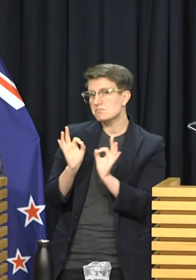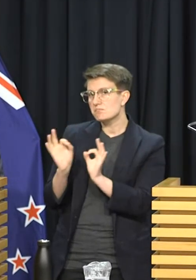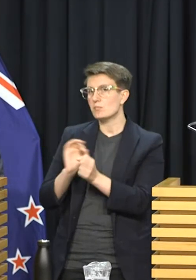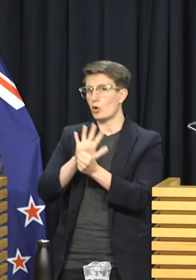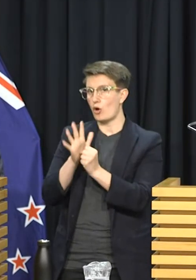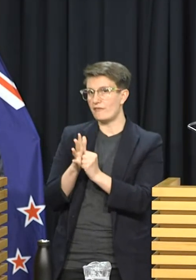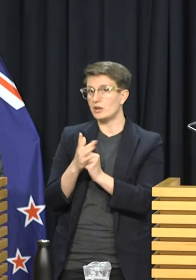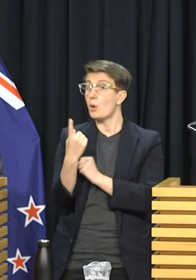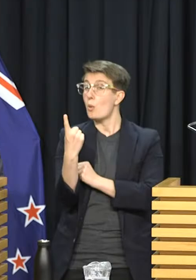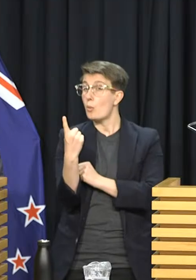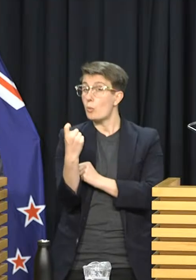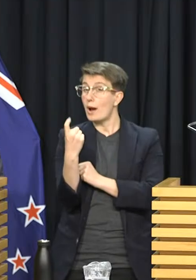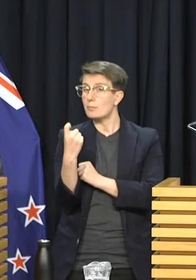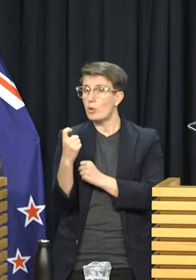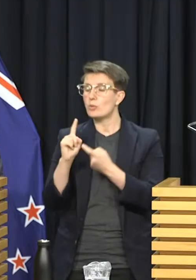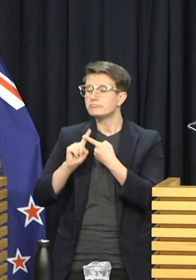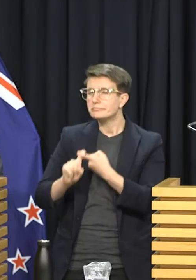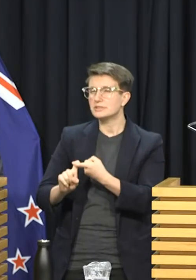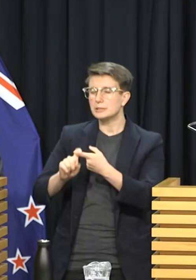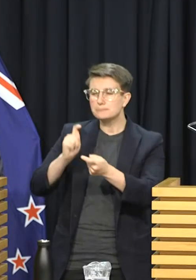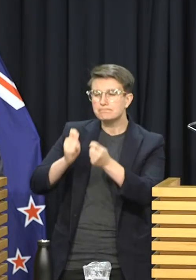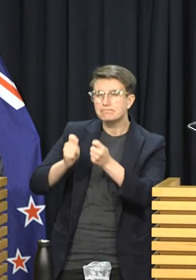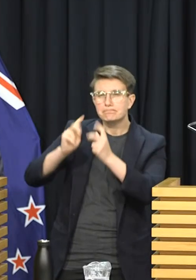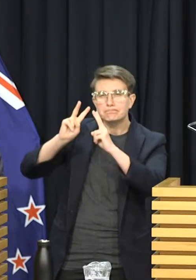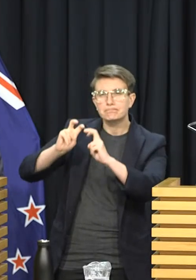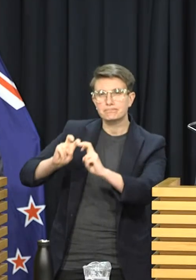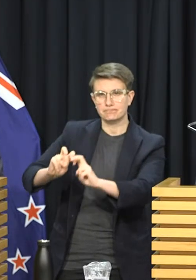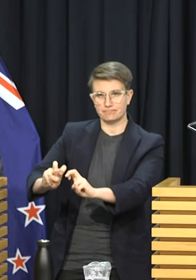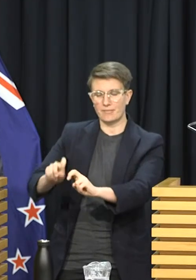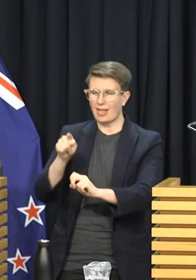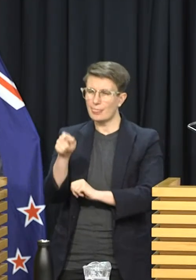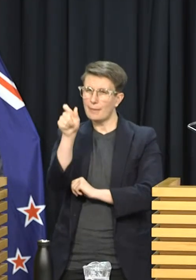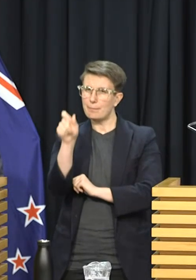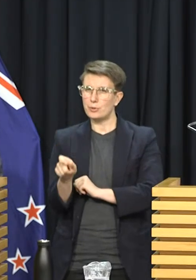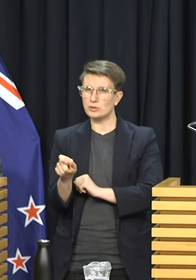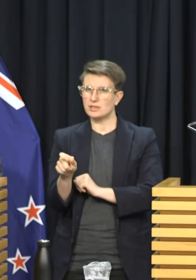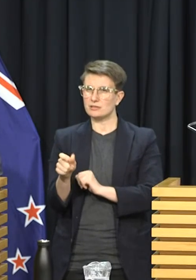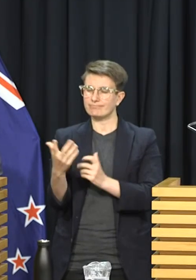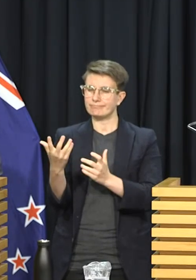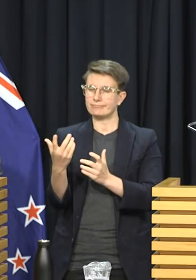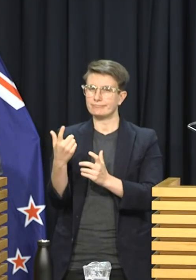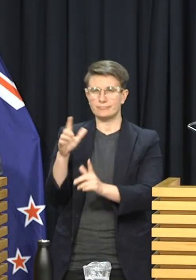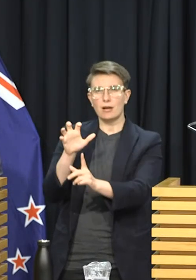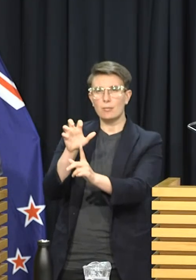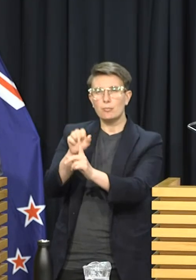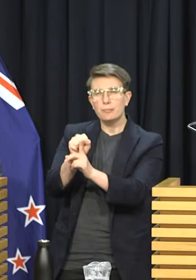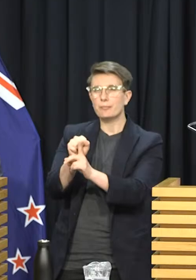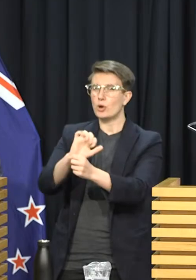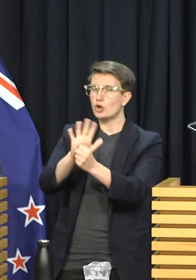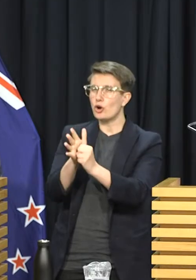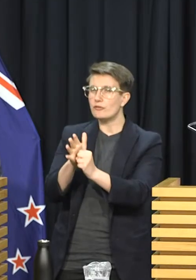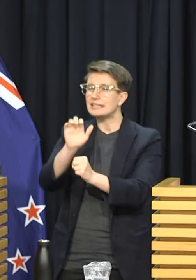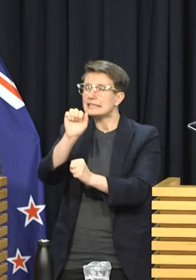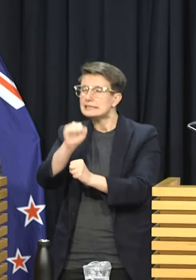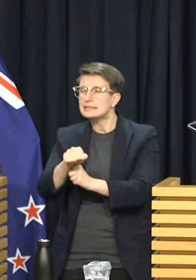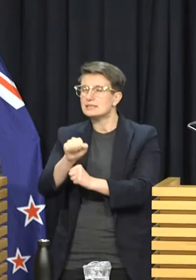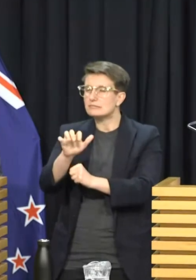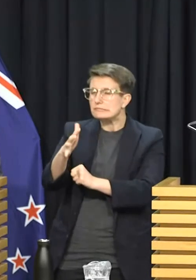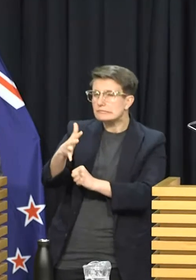investigation. That person returned a weak positive result, and further work is being undertaken